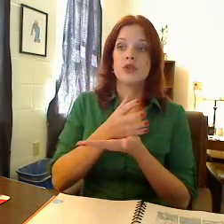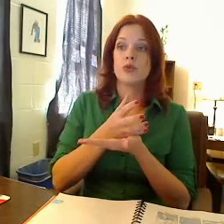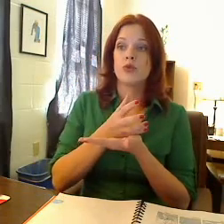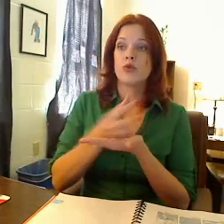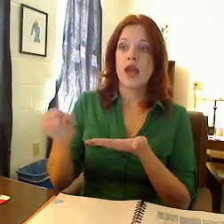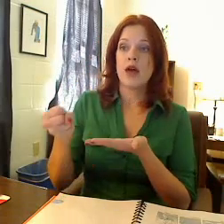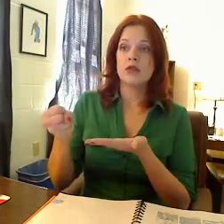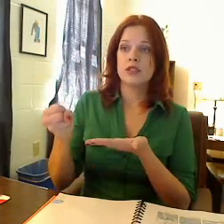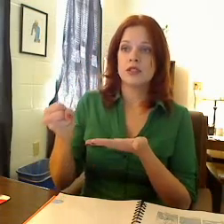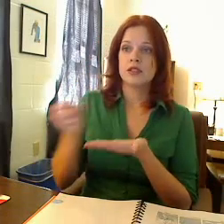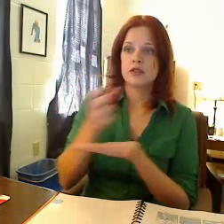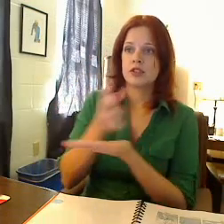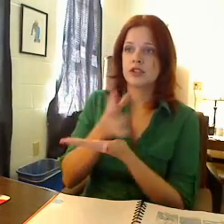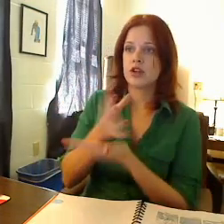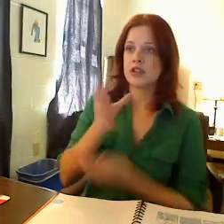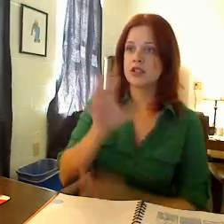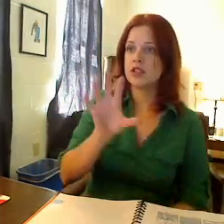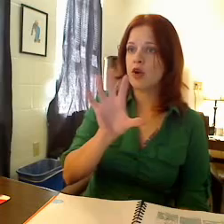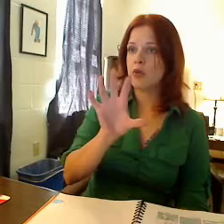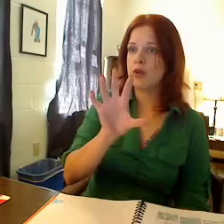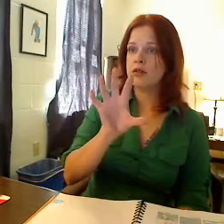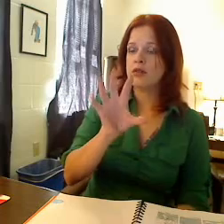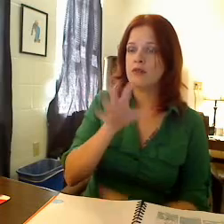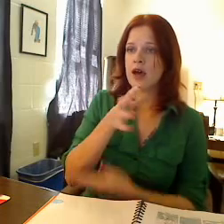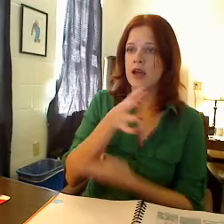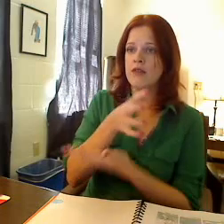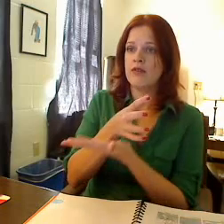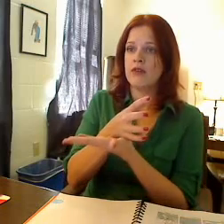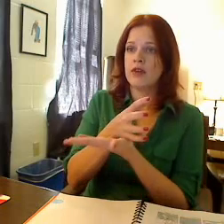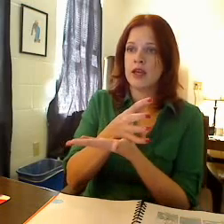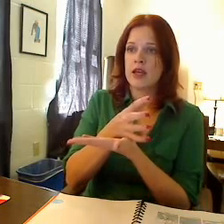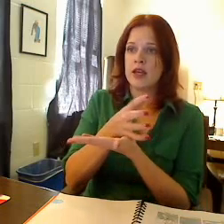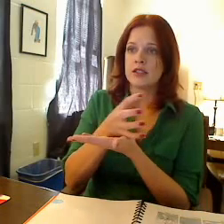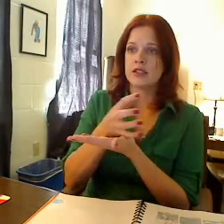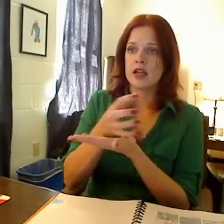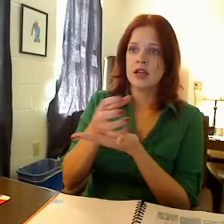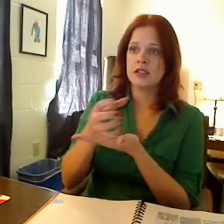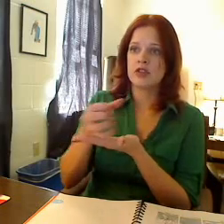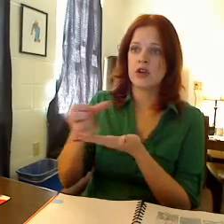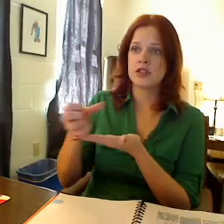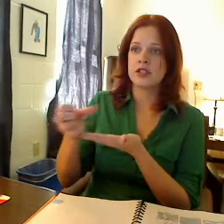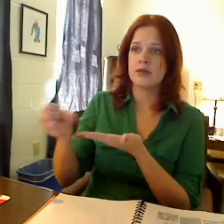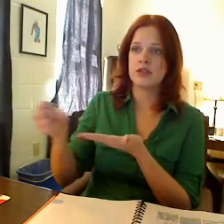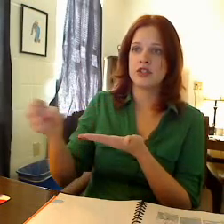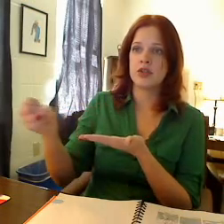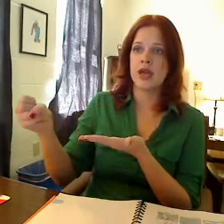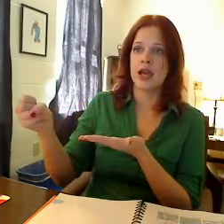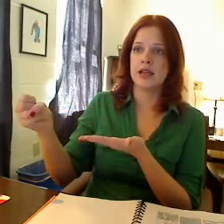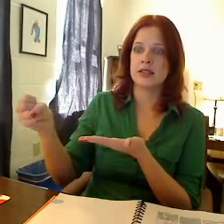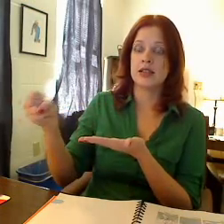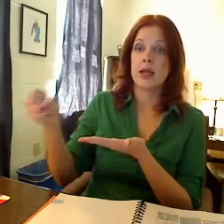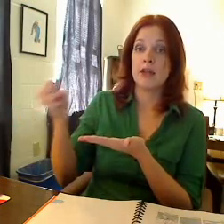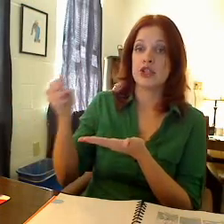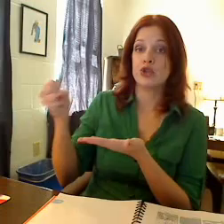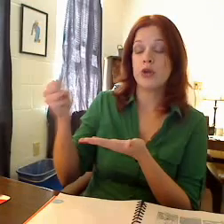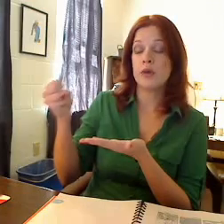To run out, so it starts in an open 5, and it slides across and comes into an S. Make sure you come